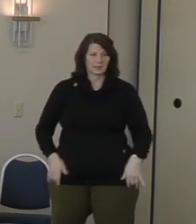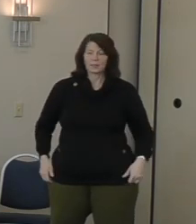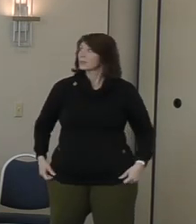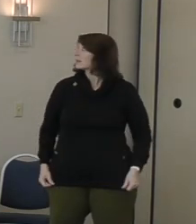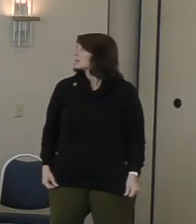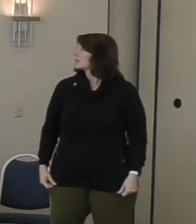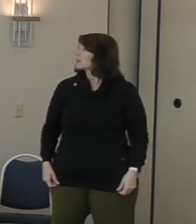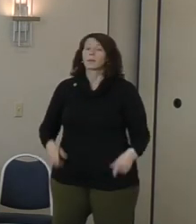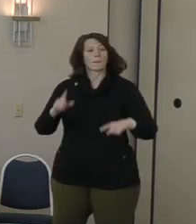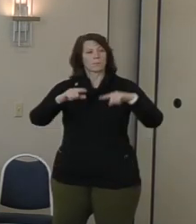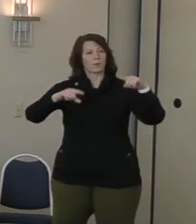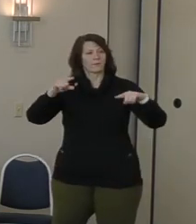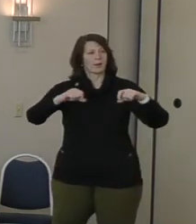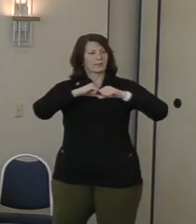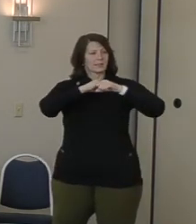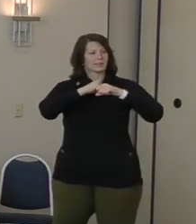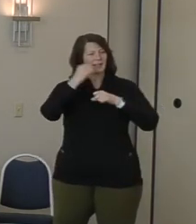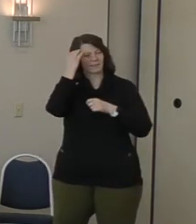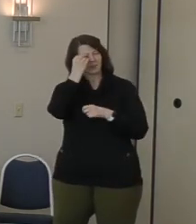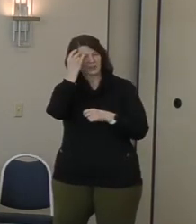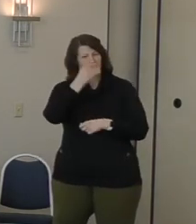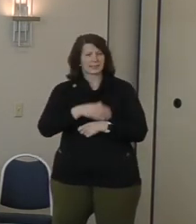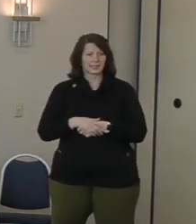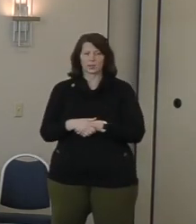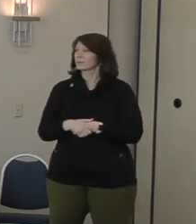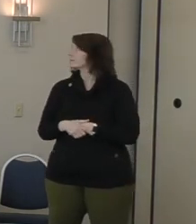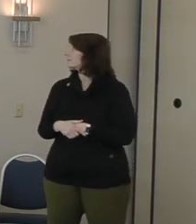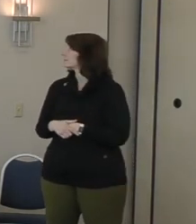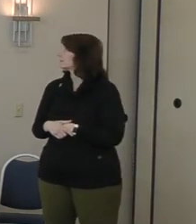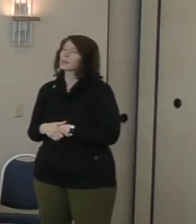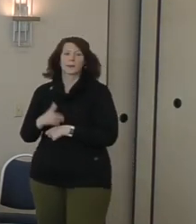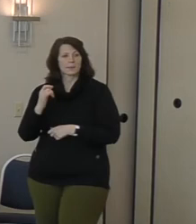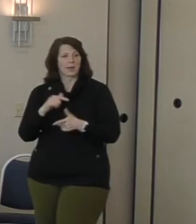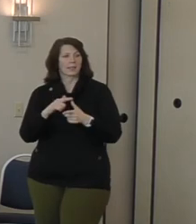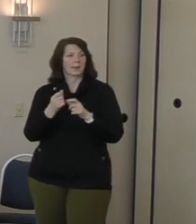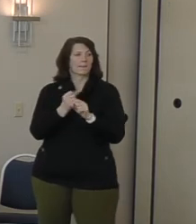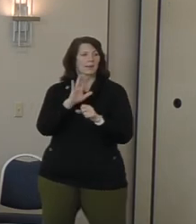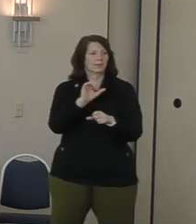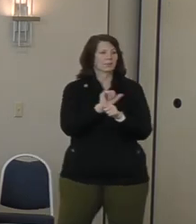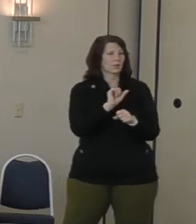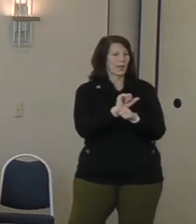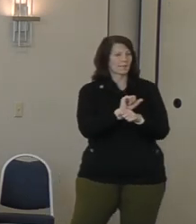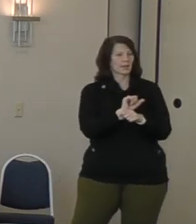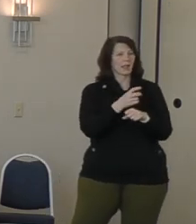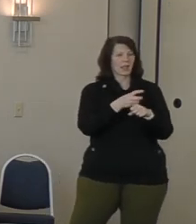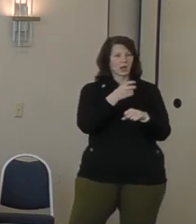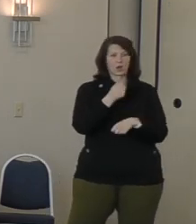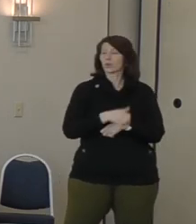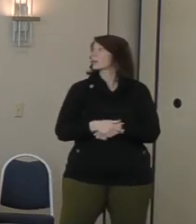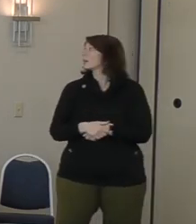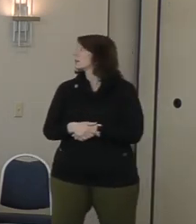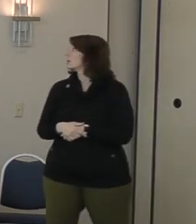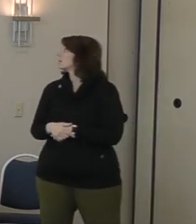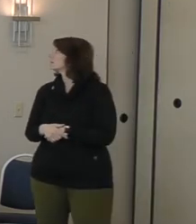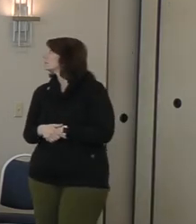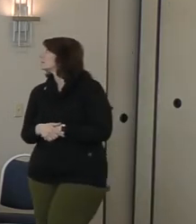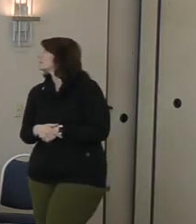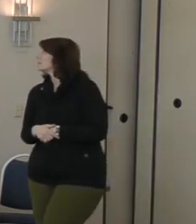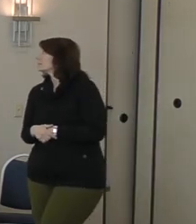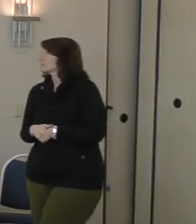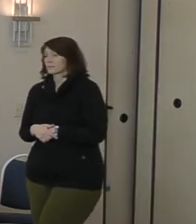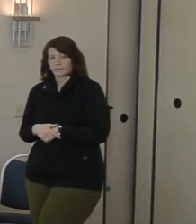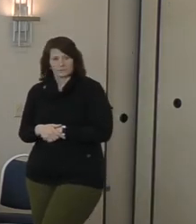Put variables for the defense to consider, because then it's going to make their job a lot harder, right? Line your forwards up in